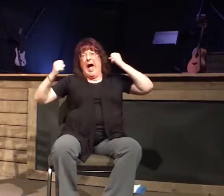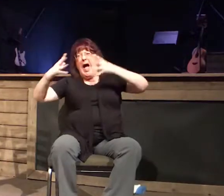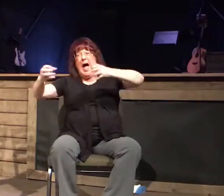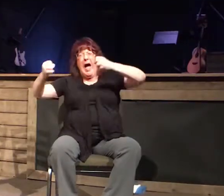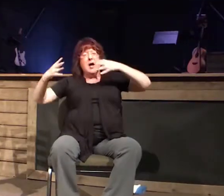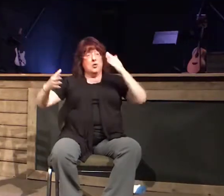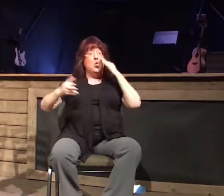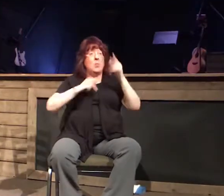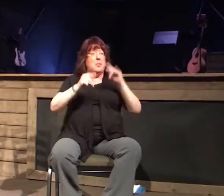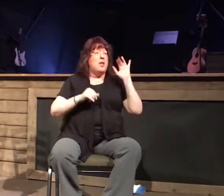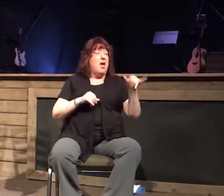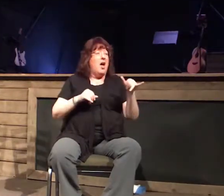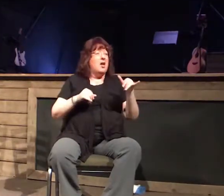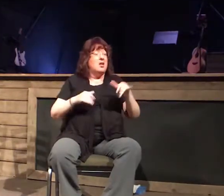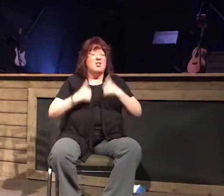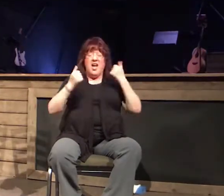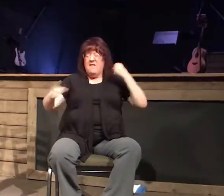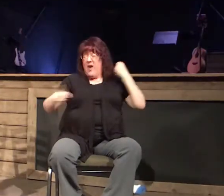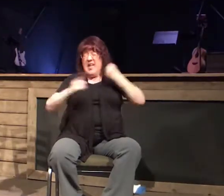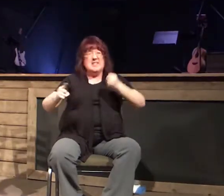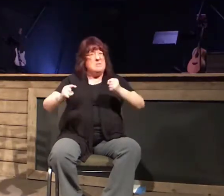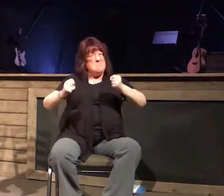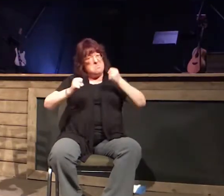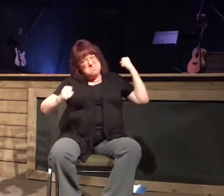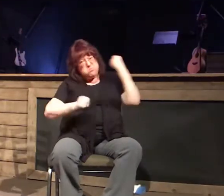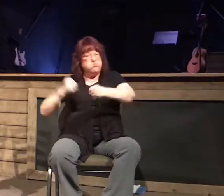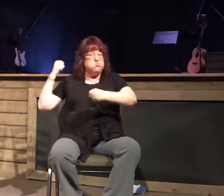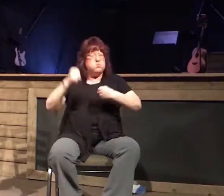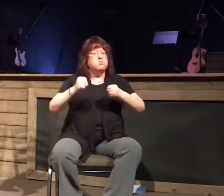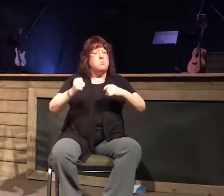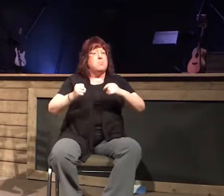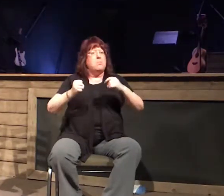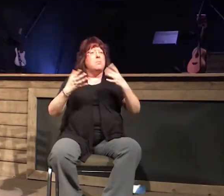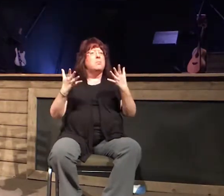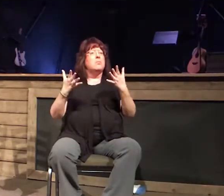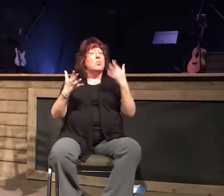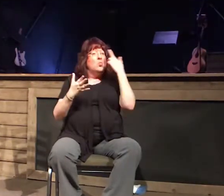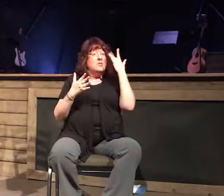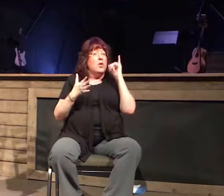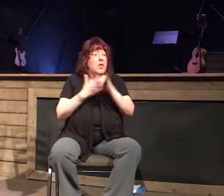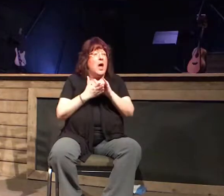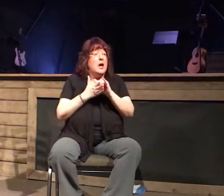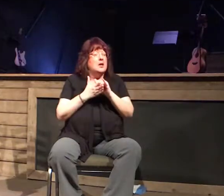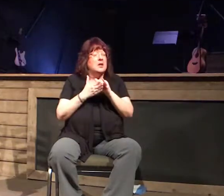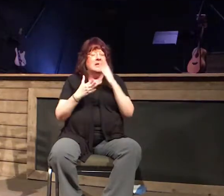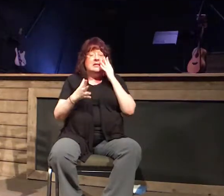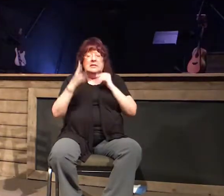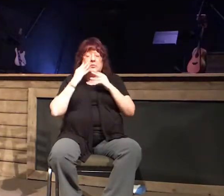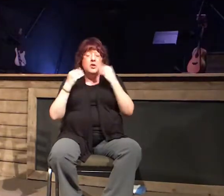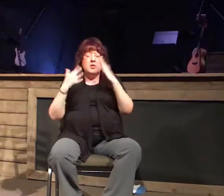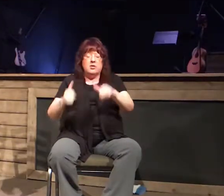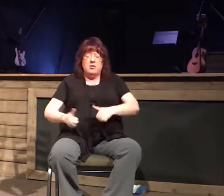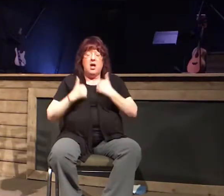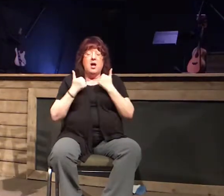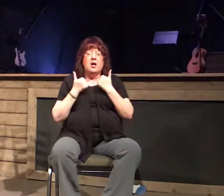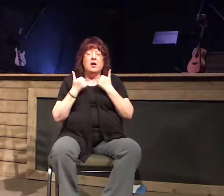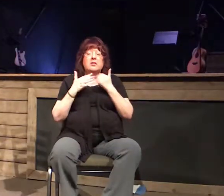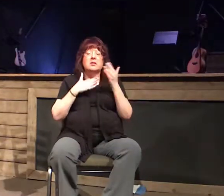time. You know people like this, when life hits them, they hit back. There's reasons for that. There's things they've gone through in their